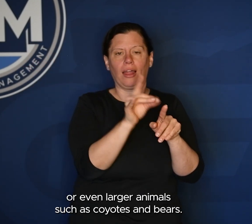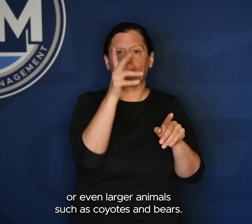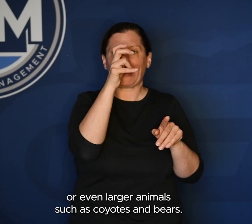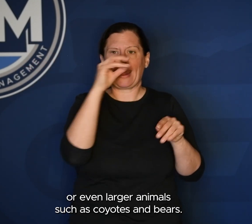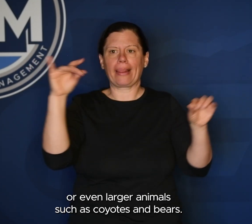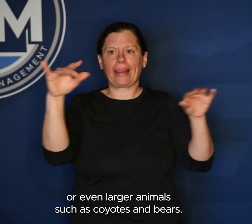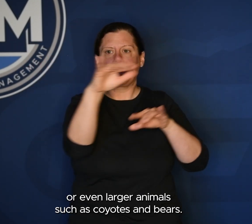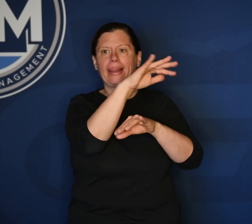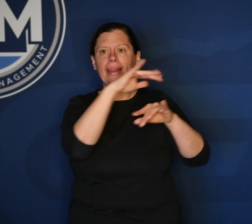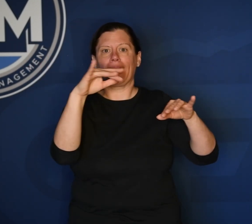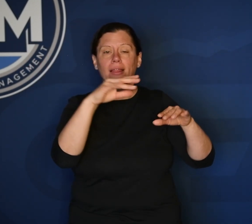and bears.